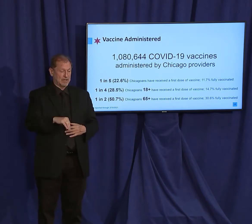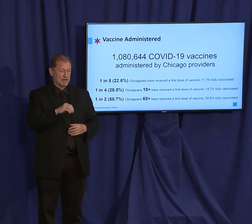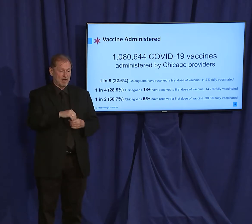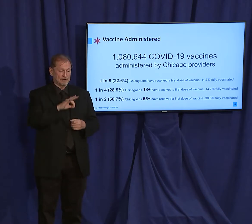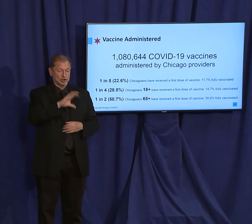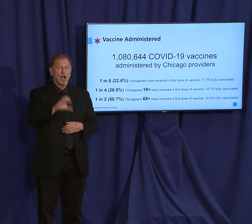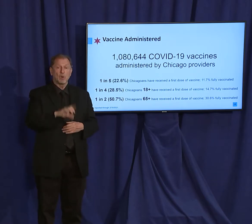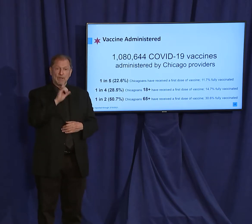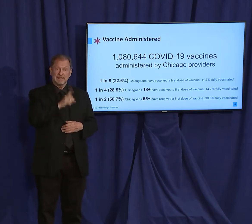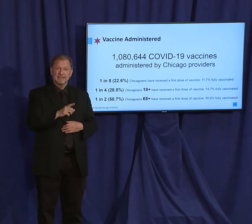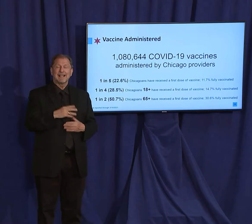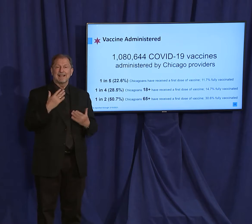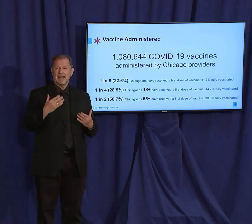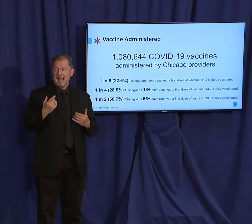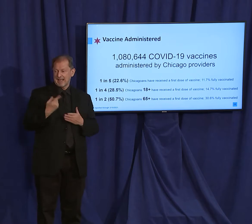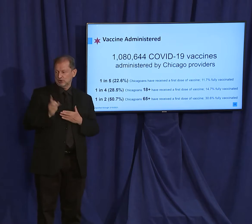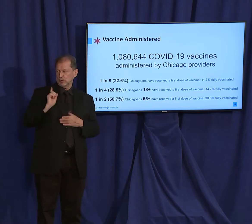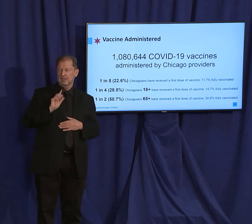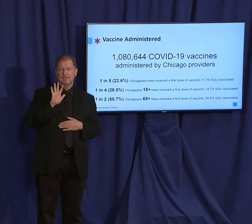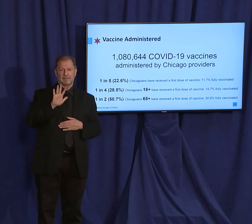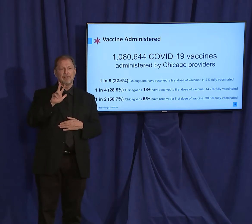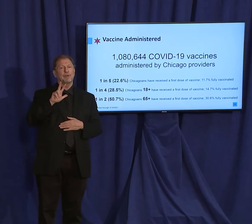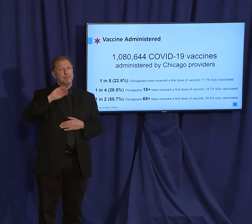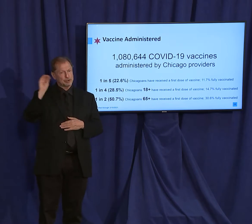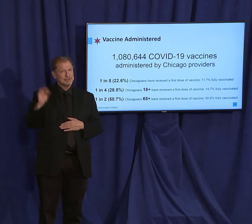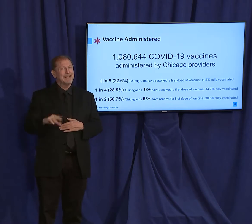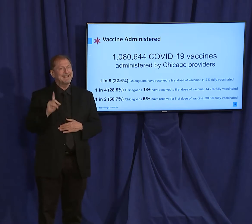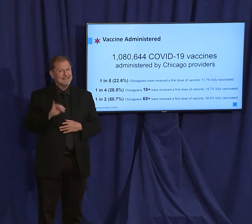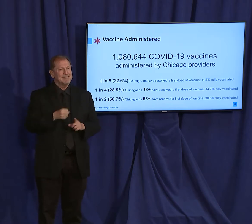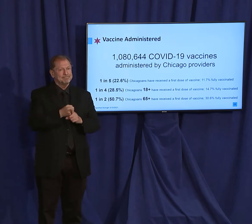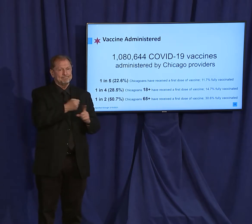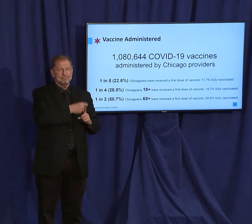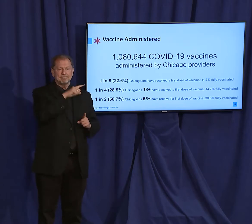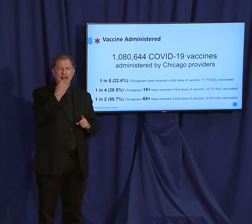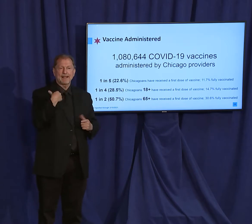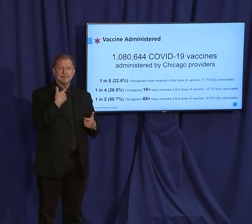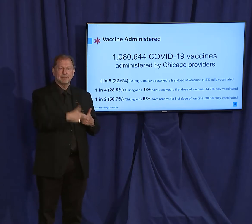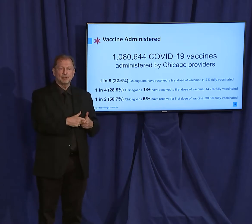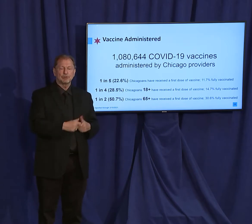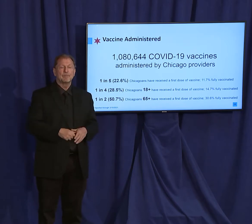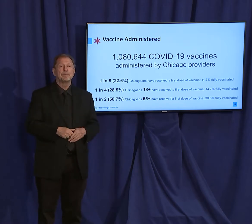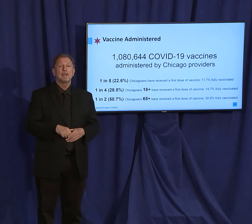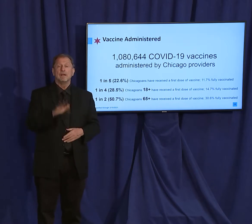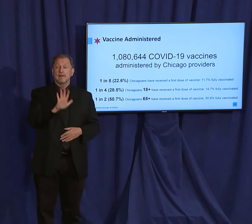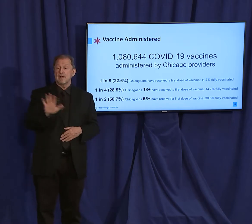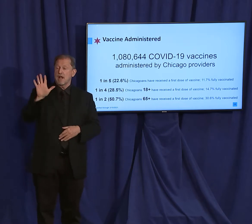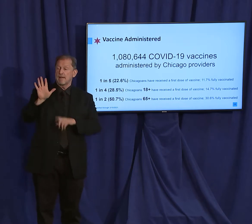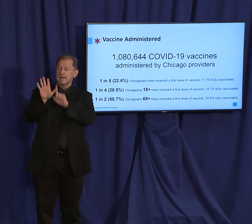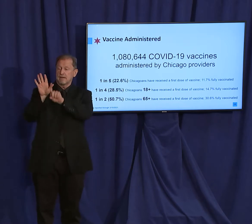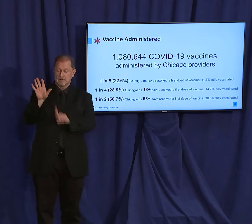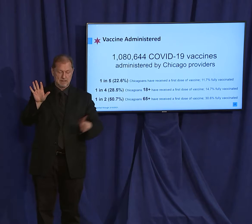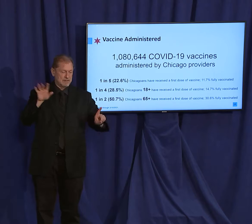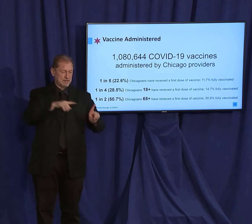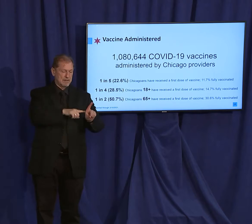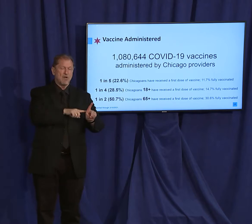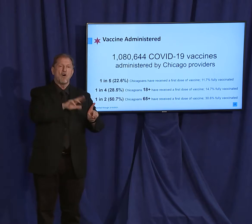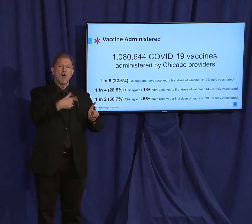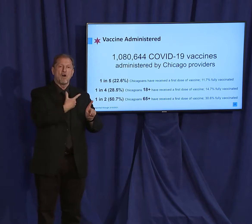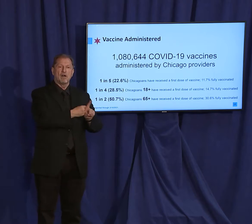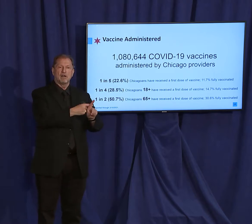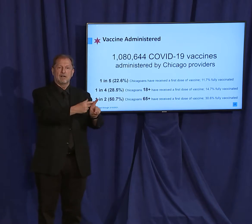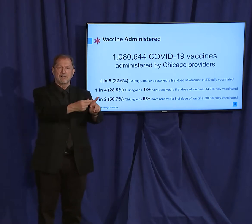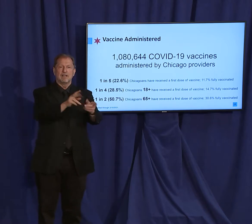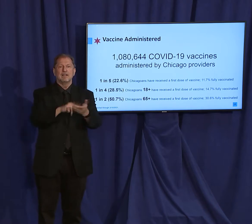week, 53% of our doses went to Black and Latinx Chicagoans. 1 in 5 Chicagoans overall have now gotten a first dose of